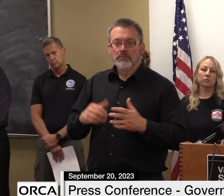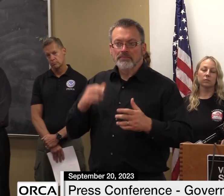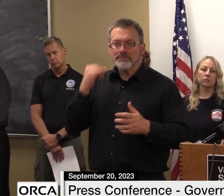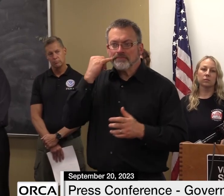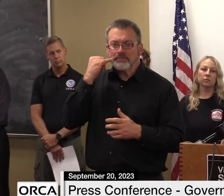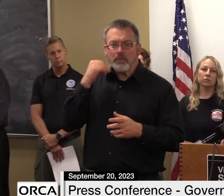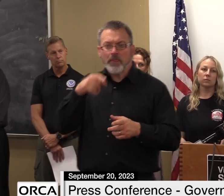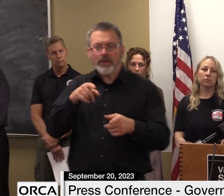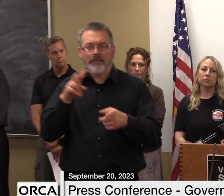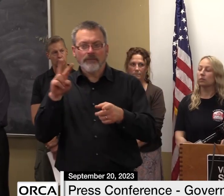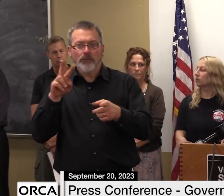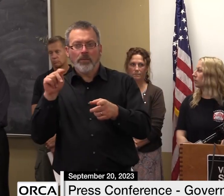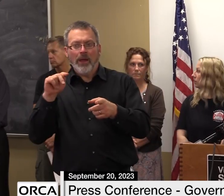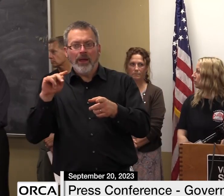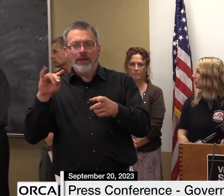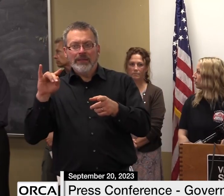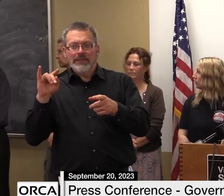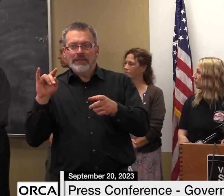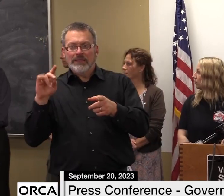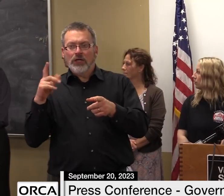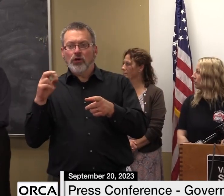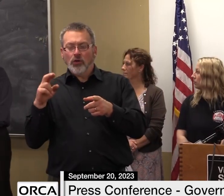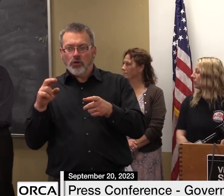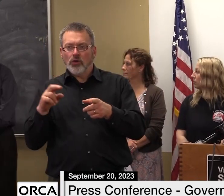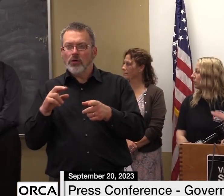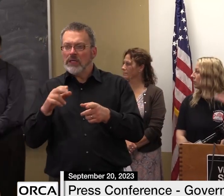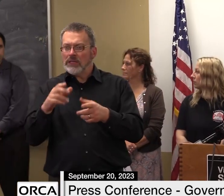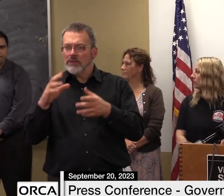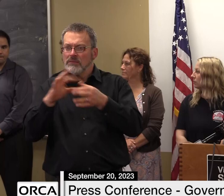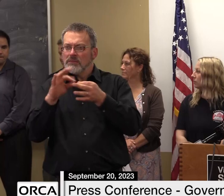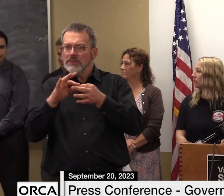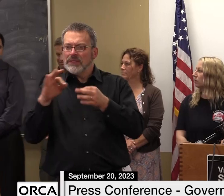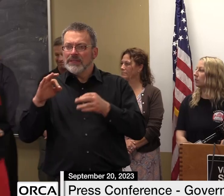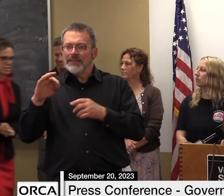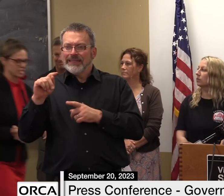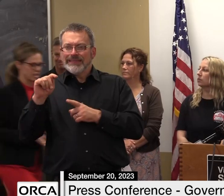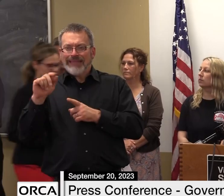efficiency? I have not. Have you heard anything?